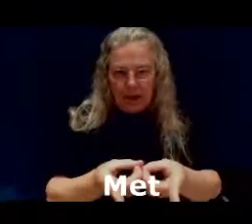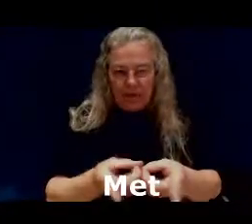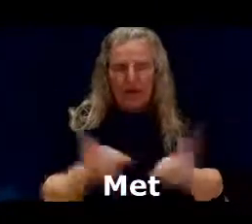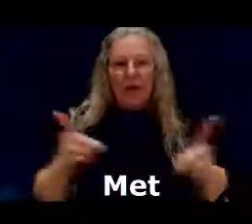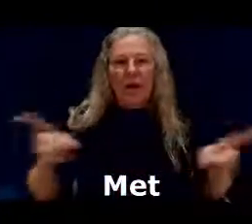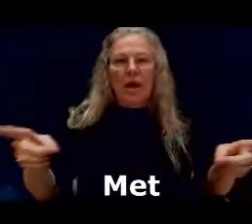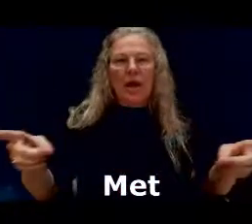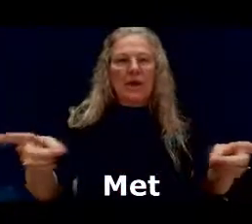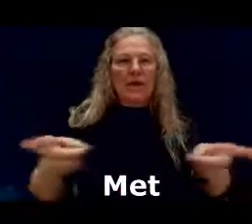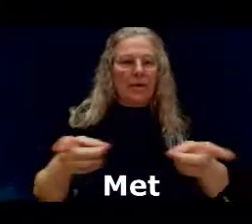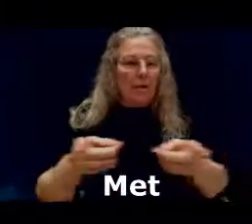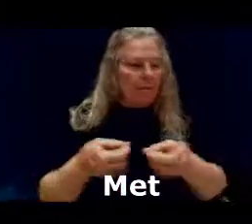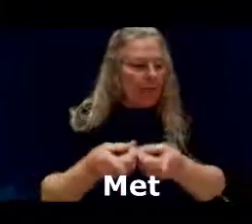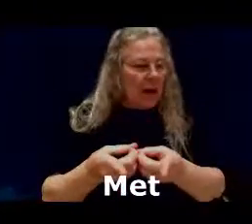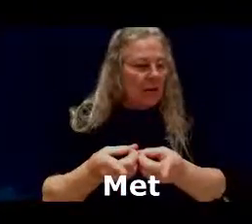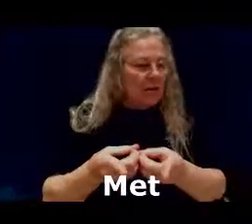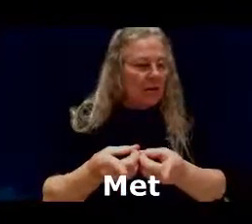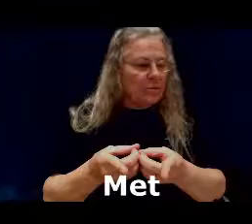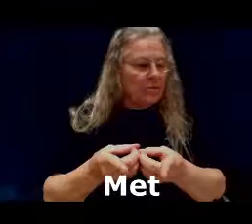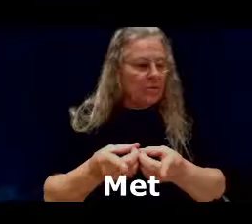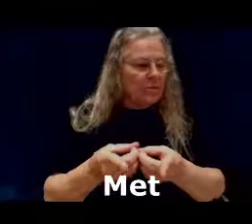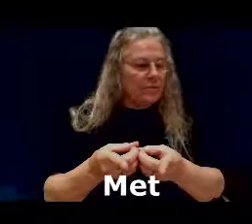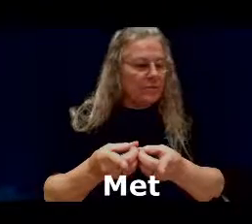together. Met.